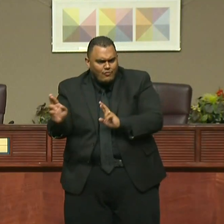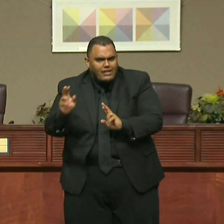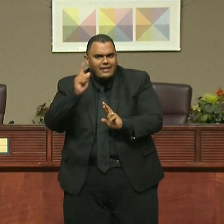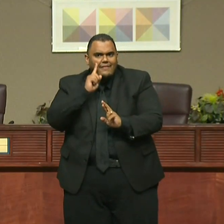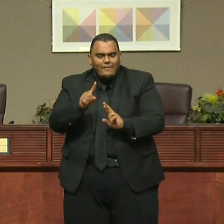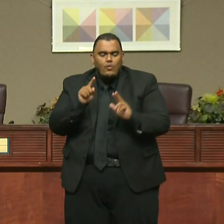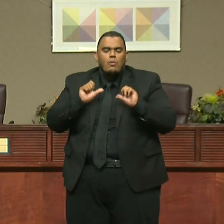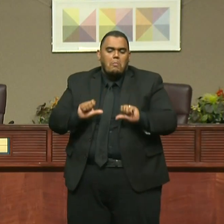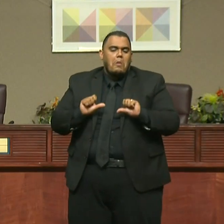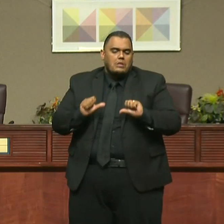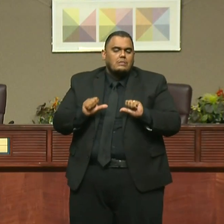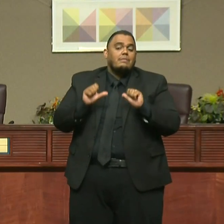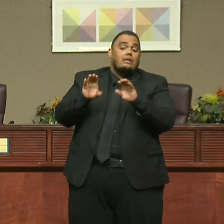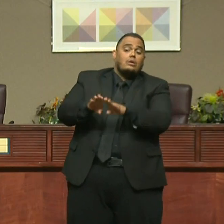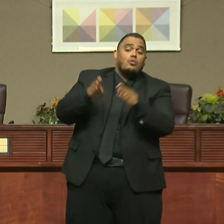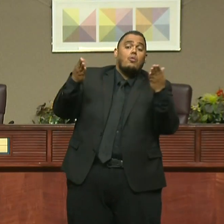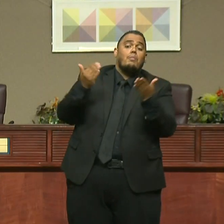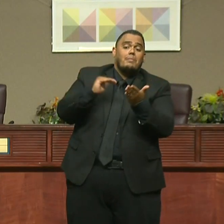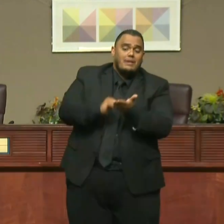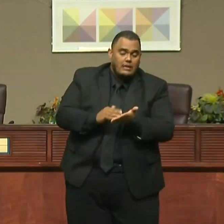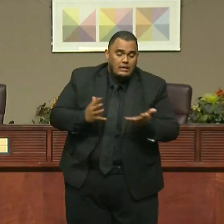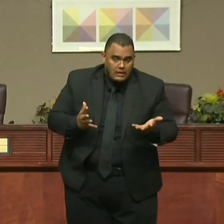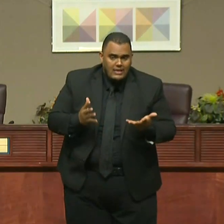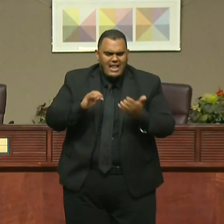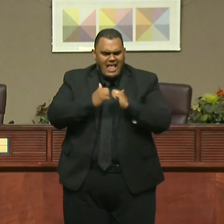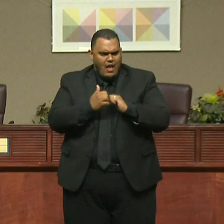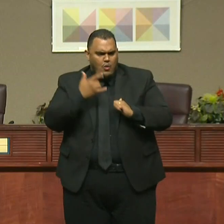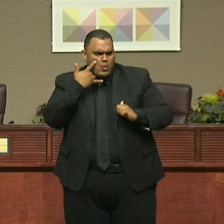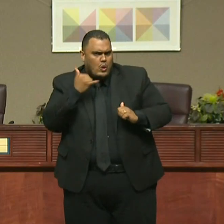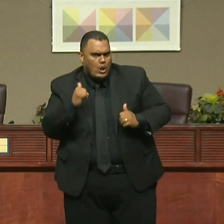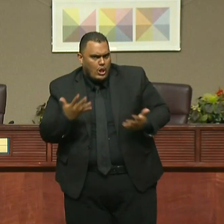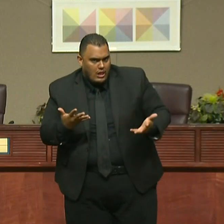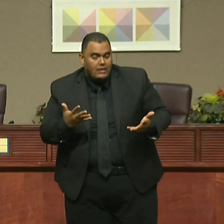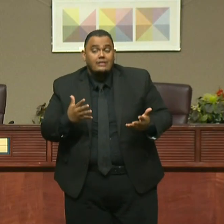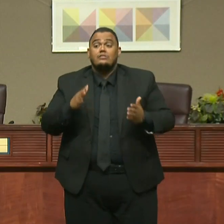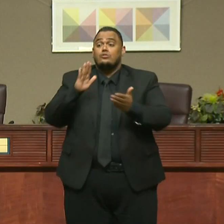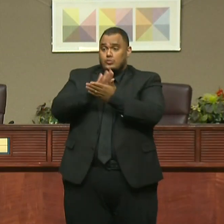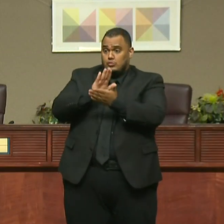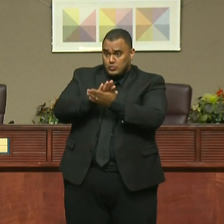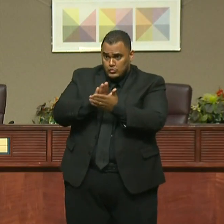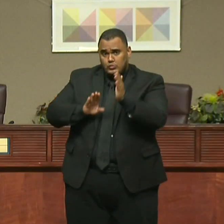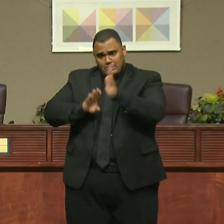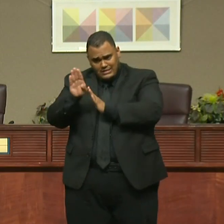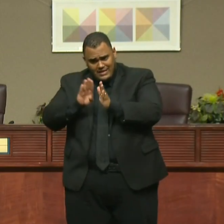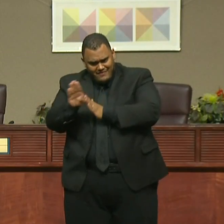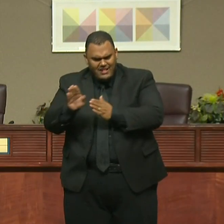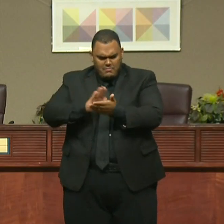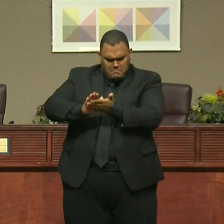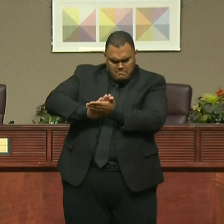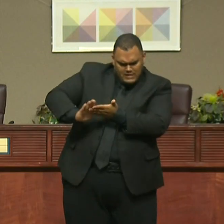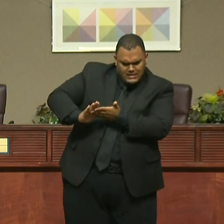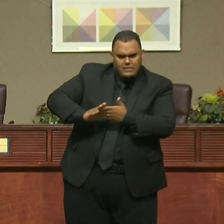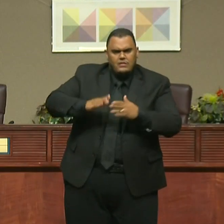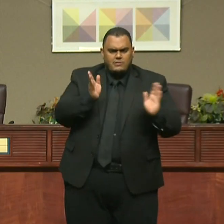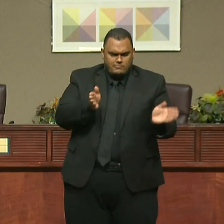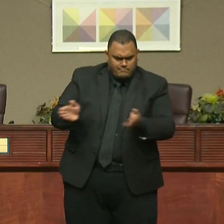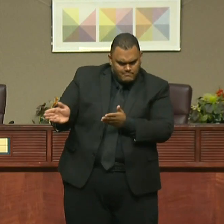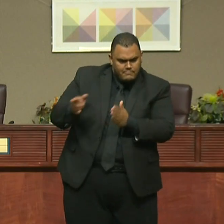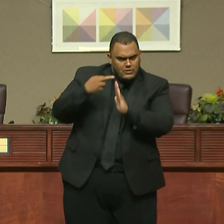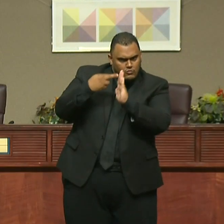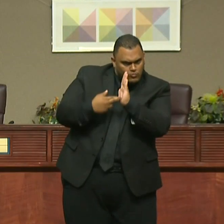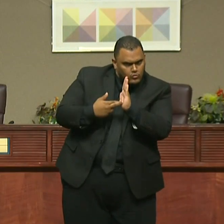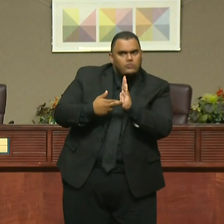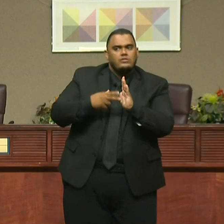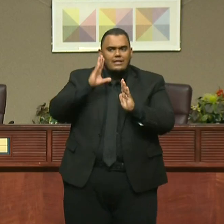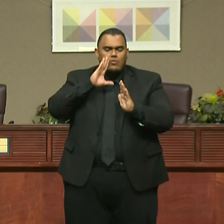opening the schools and how it's going to look. And the schools are developing cleaning protocols that will address those issues.